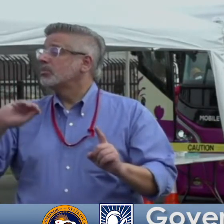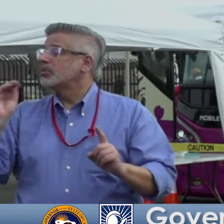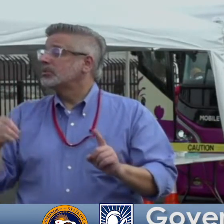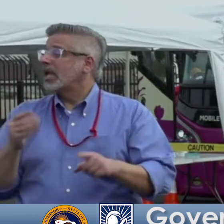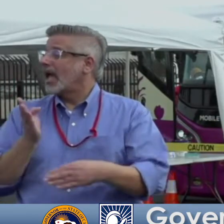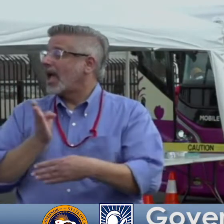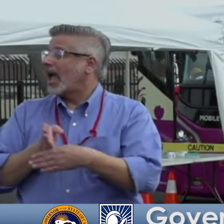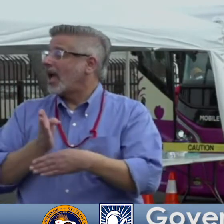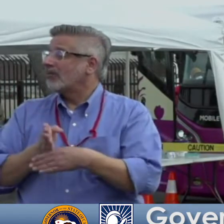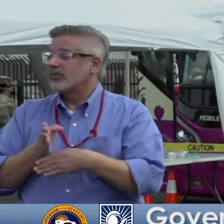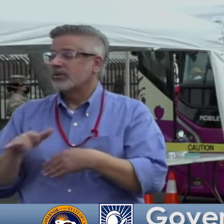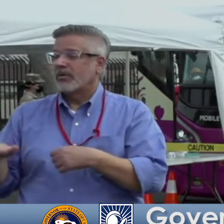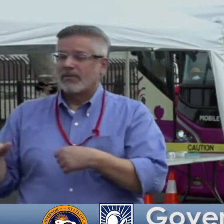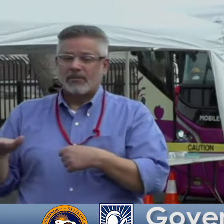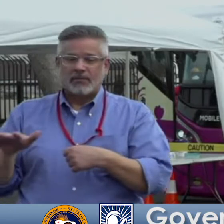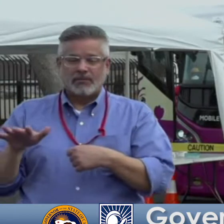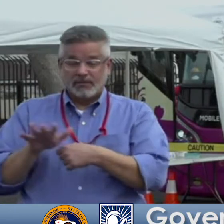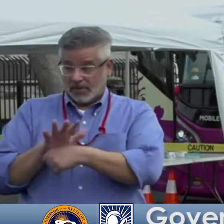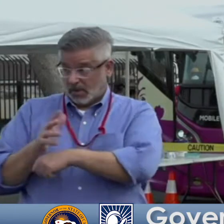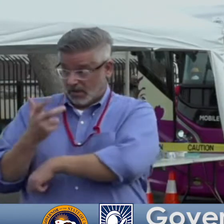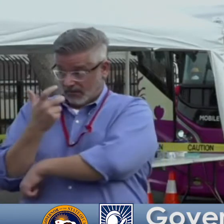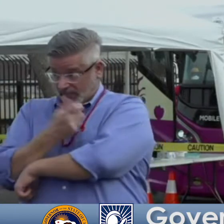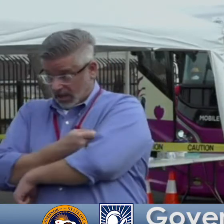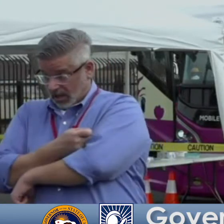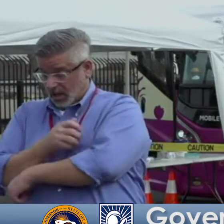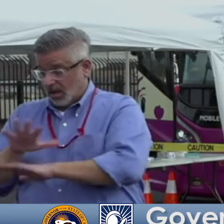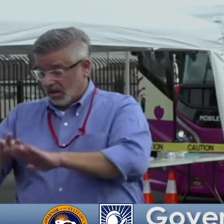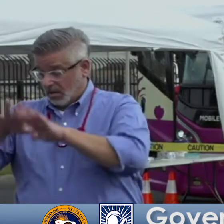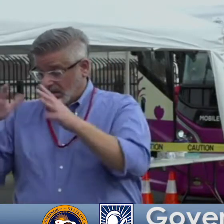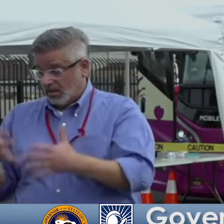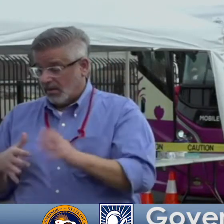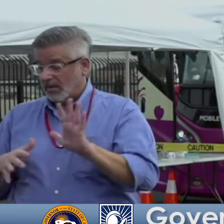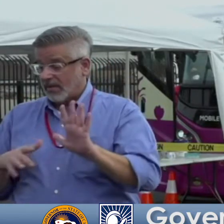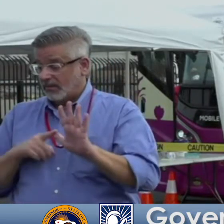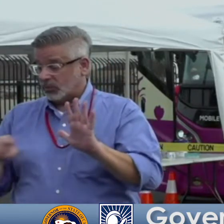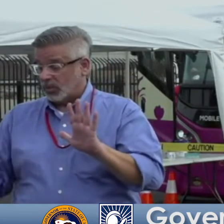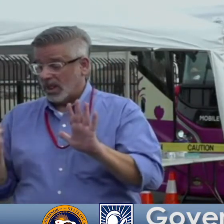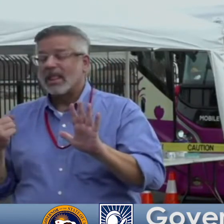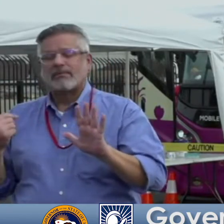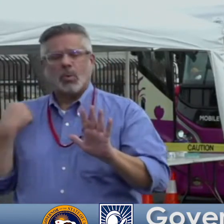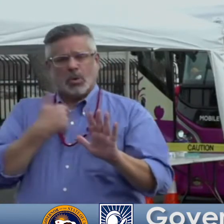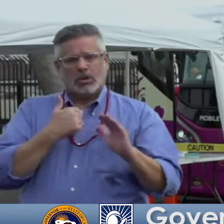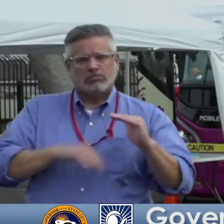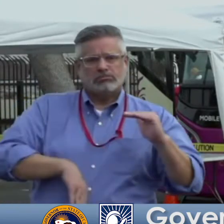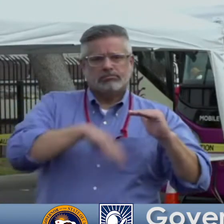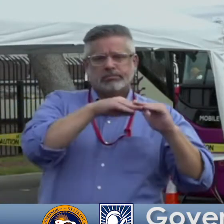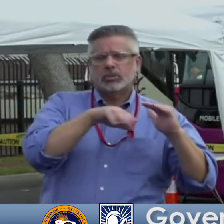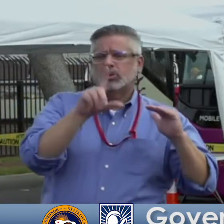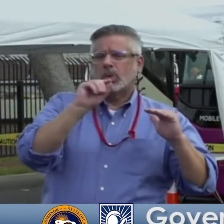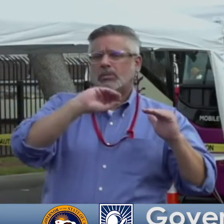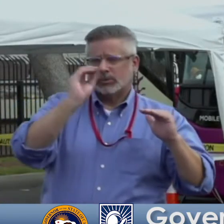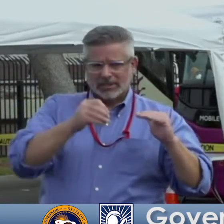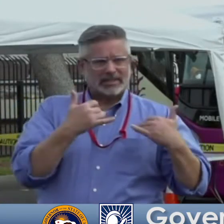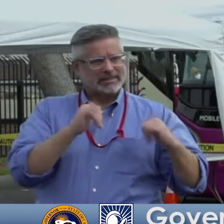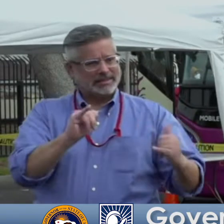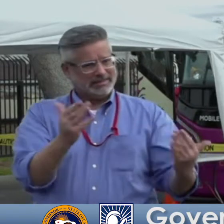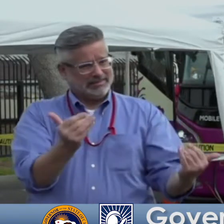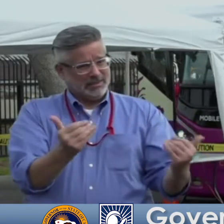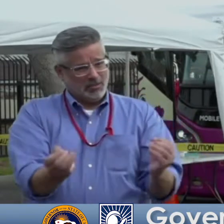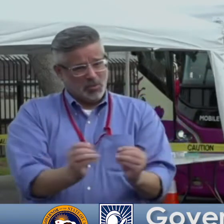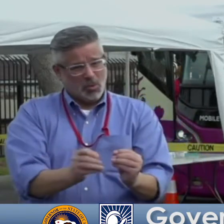average fully vaccinated population, 5 to 11. We're a little over 20%. We have more work to do in that space as well.